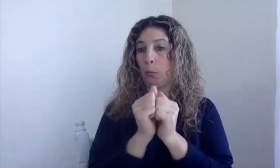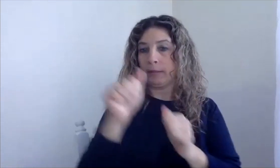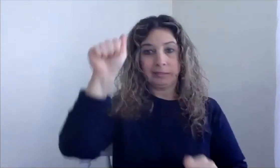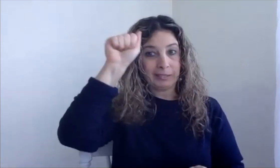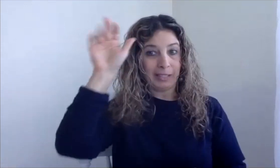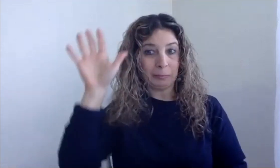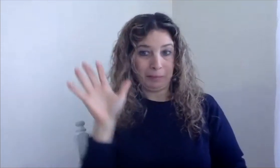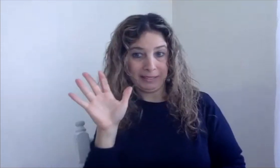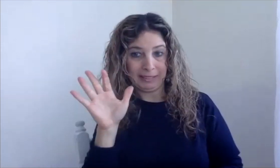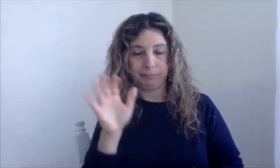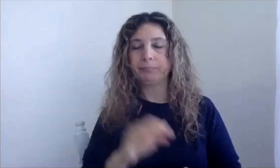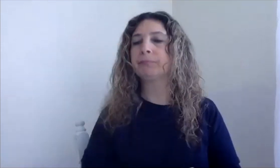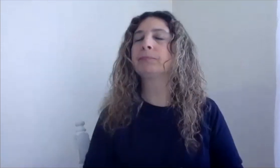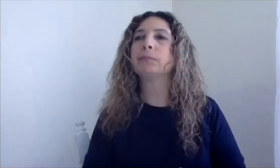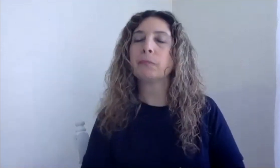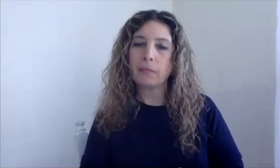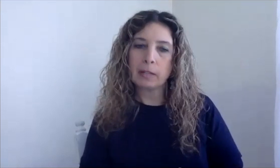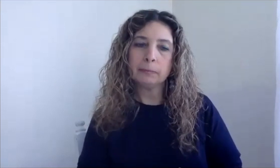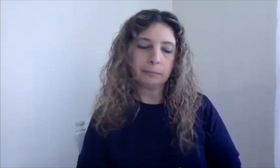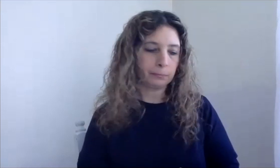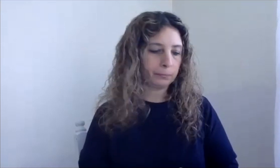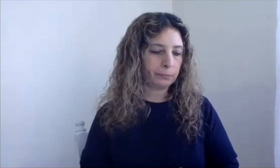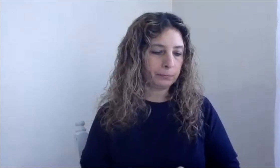as I mentioned in my previous post, we had a meeting with Dr. Mason.